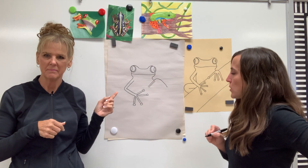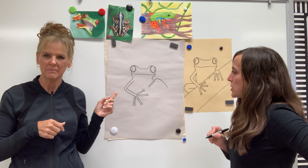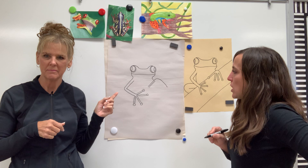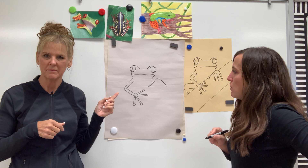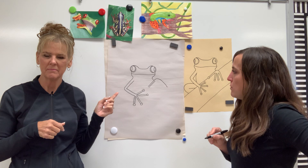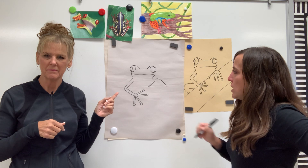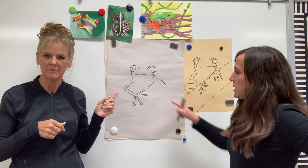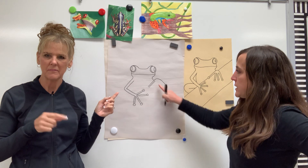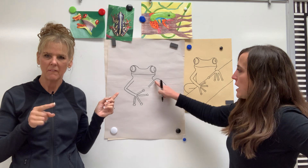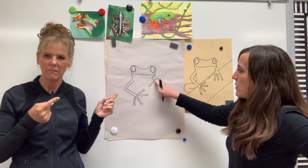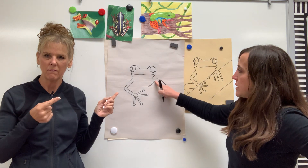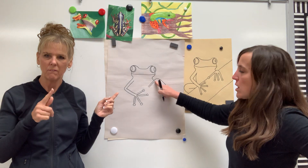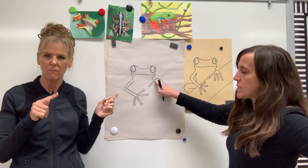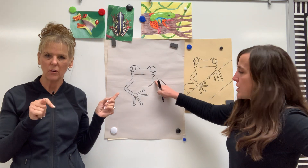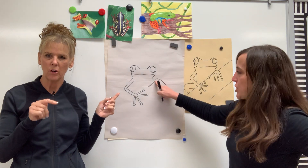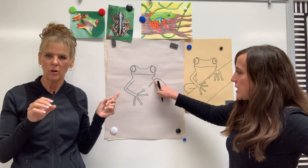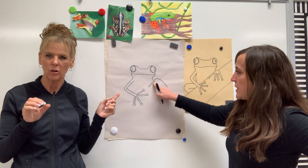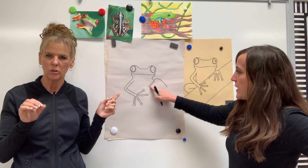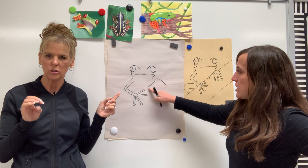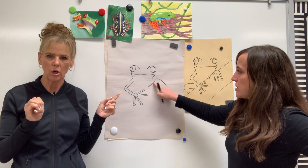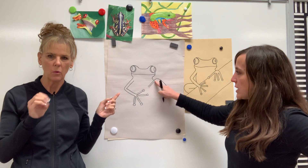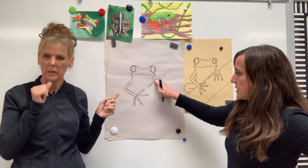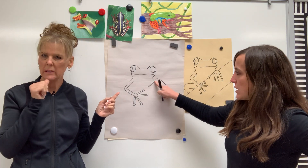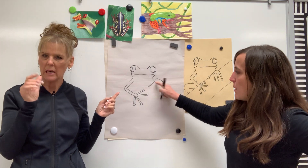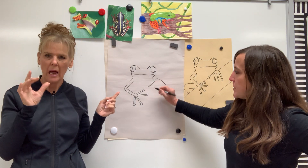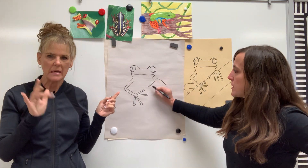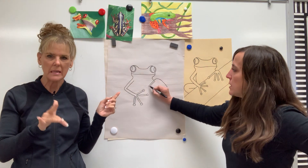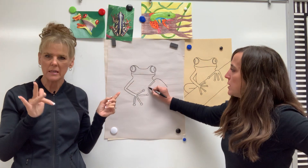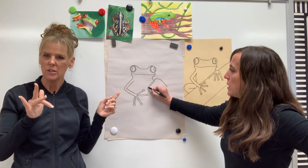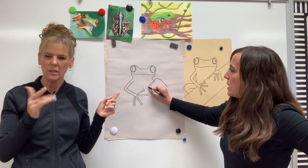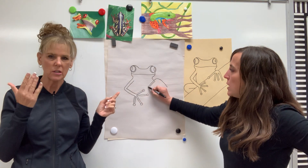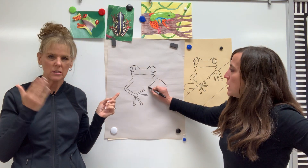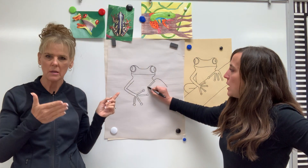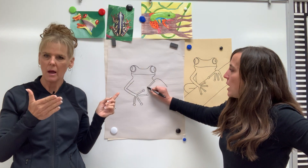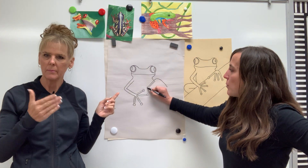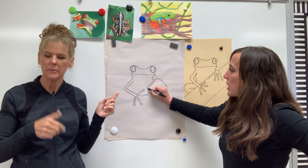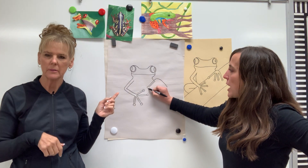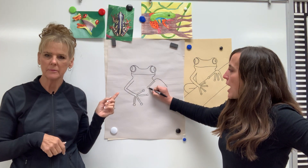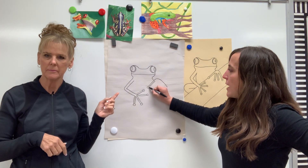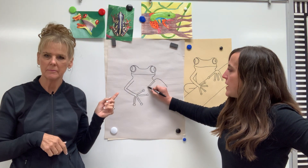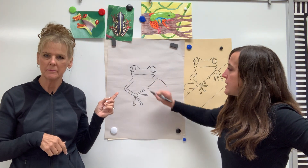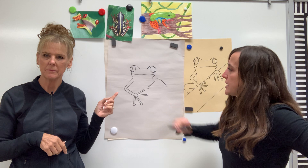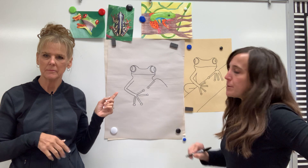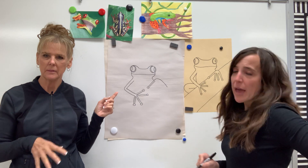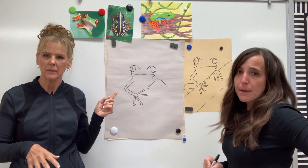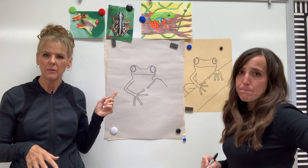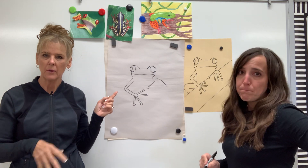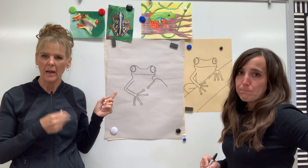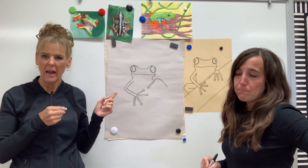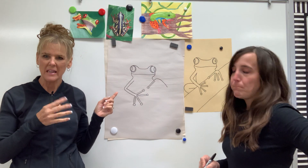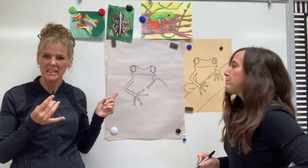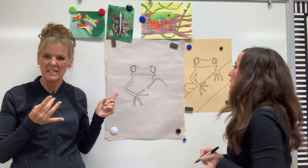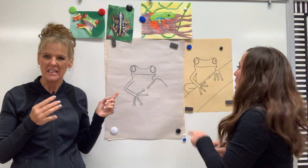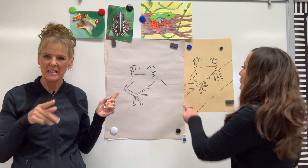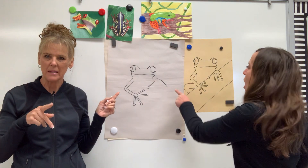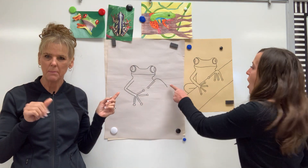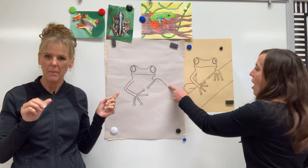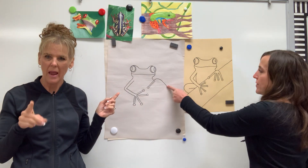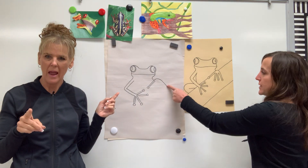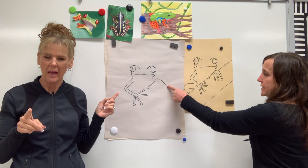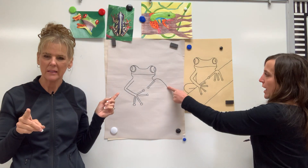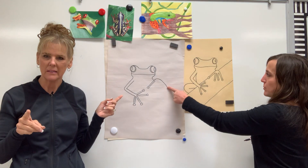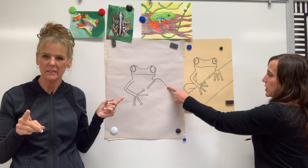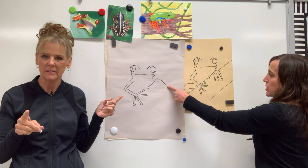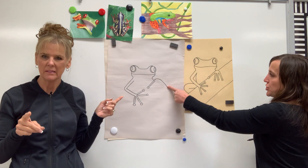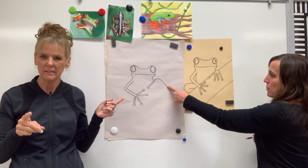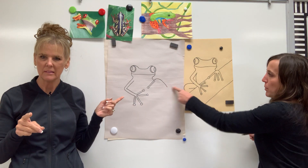the first toe. See how it's not touching anything, it just kind of stops. We're gonna add that sticky pad. On